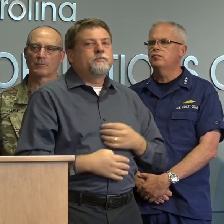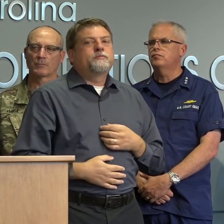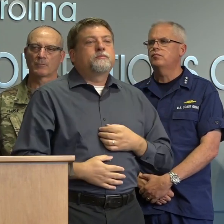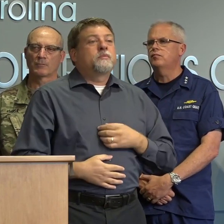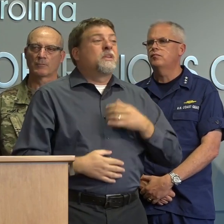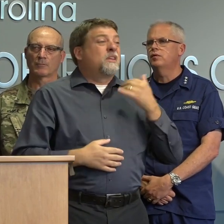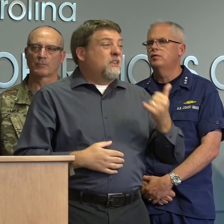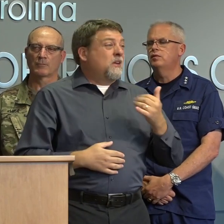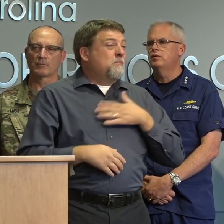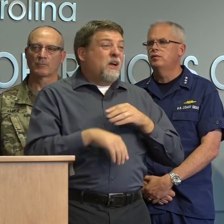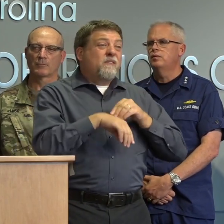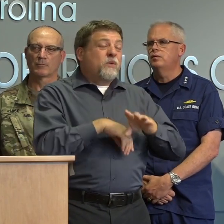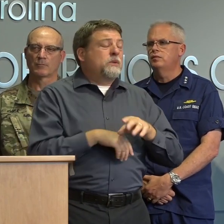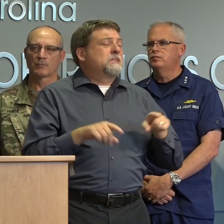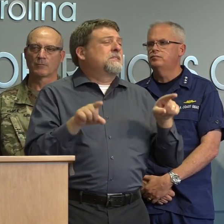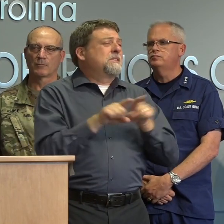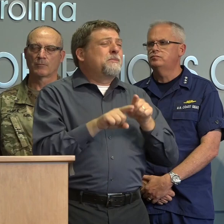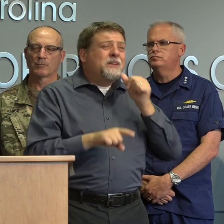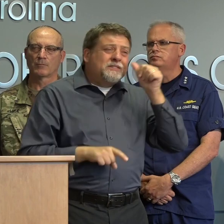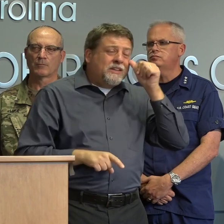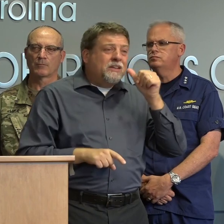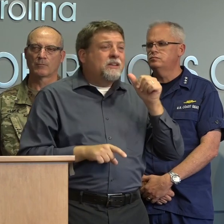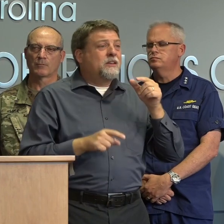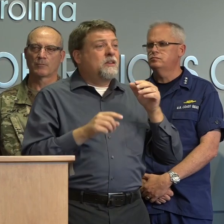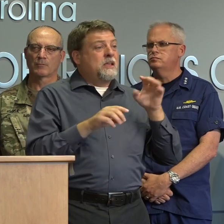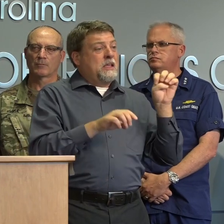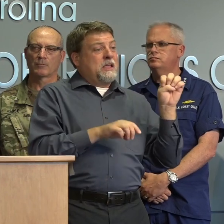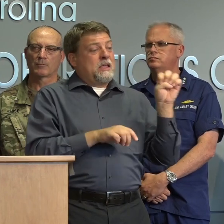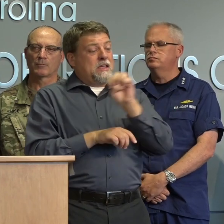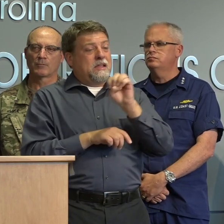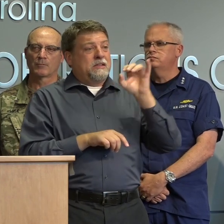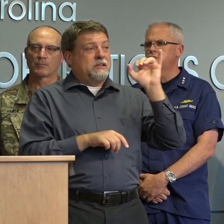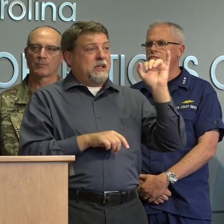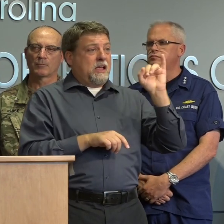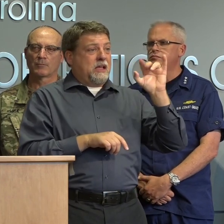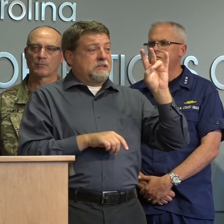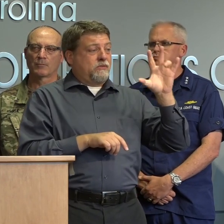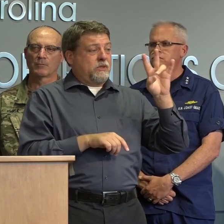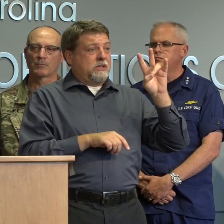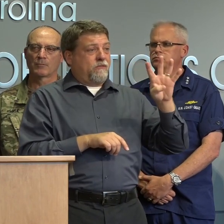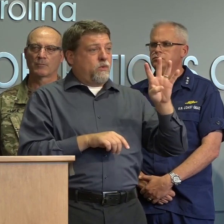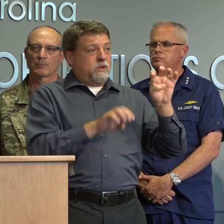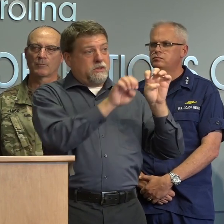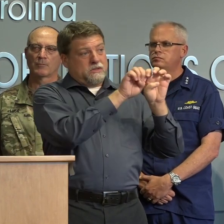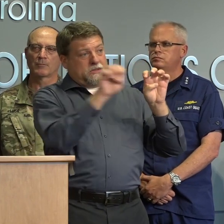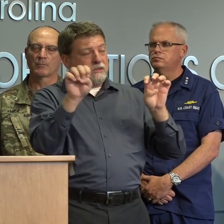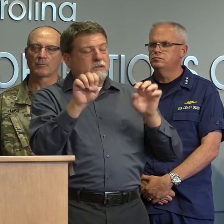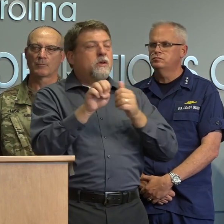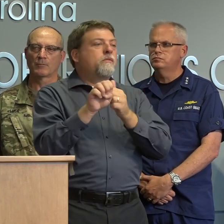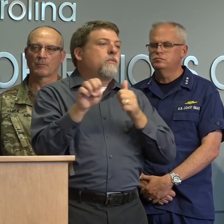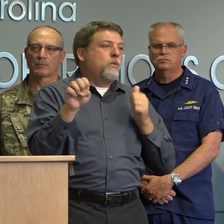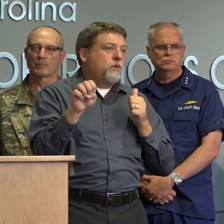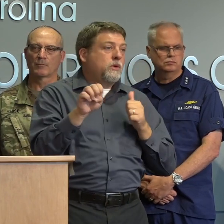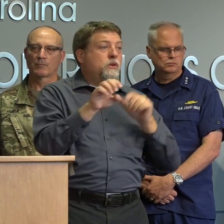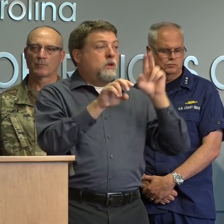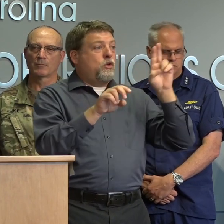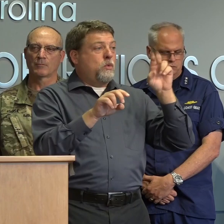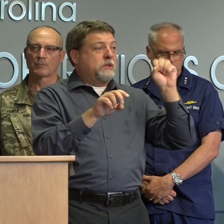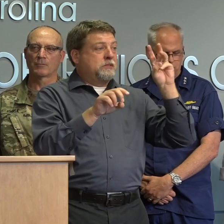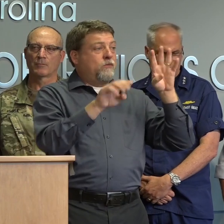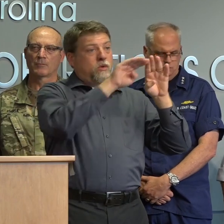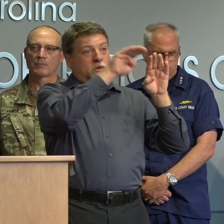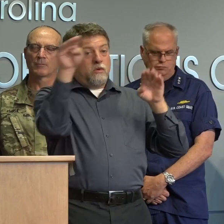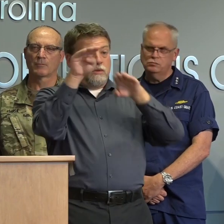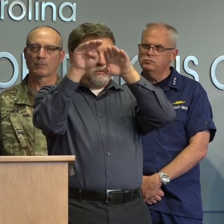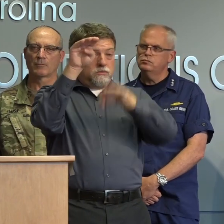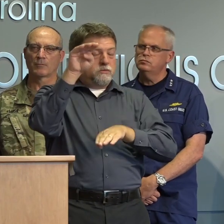you're driving, do not drive east of Interstate 73, 74, or US 64 south. That is an